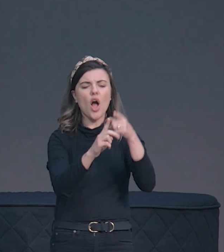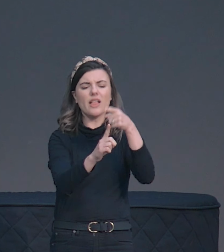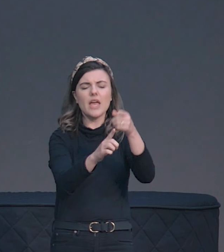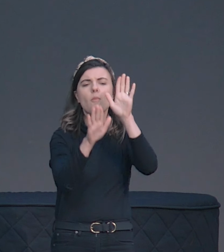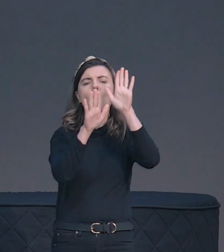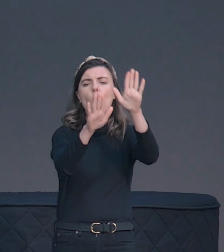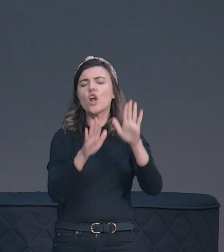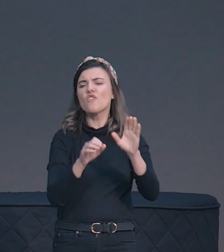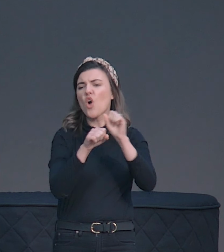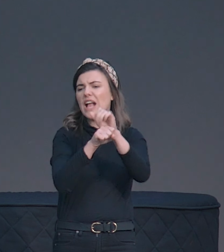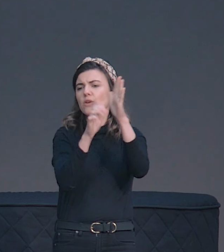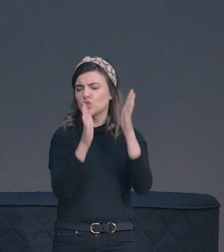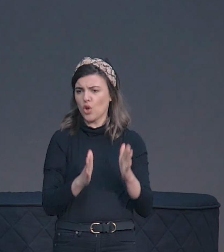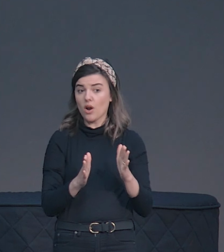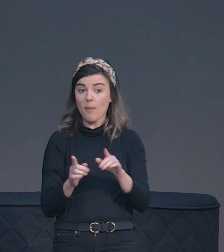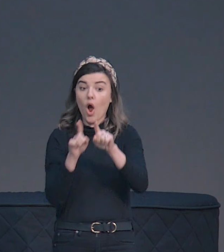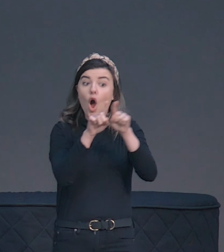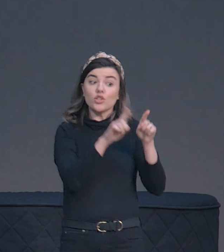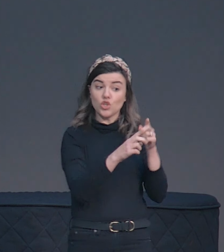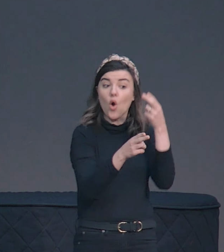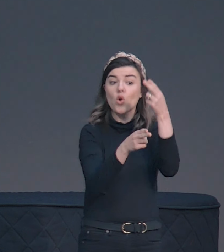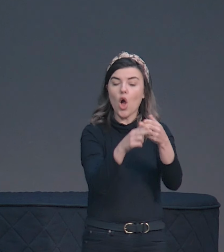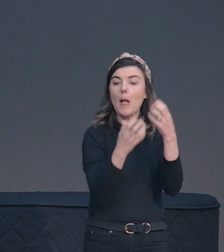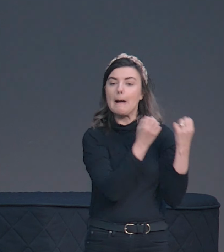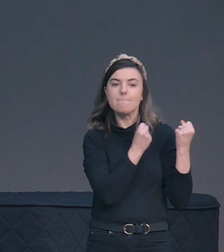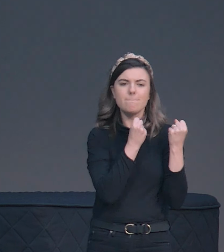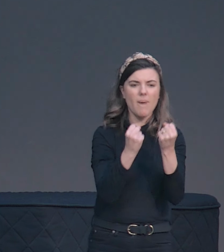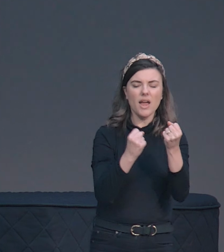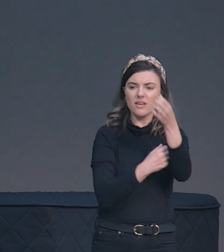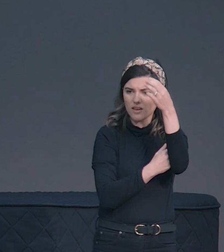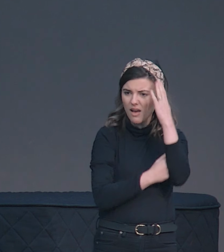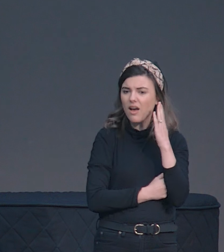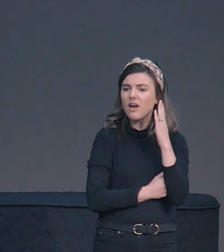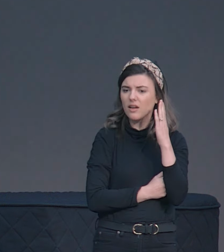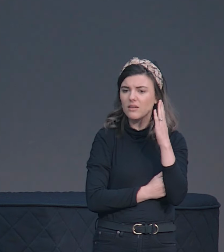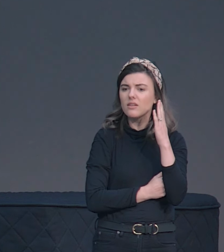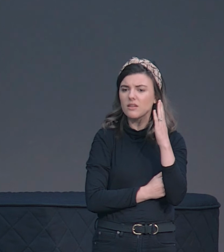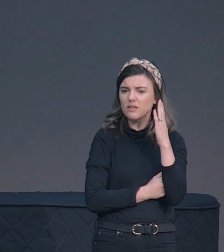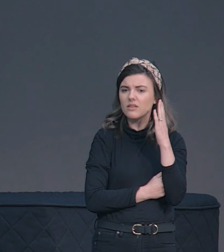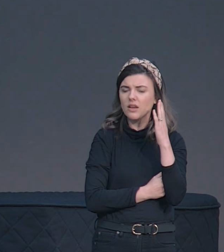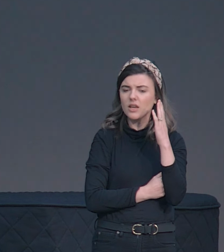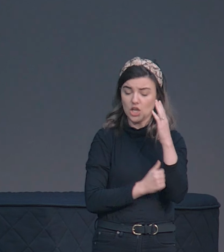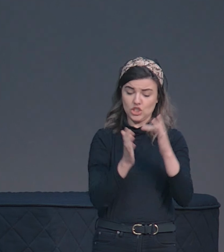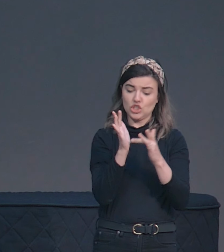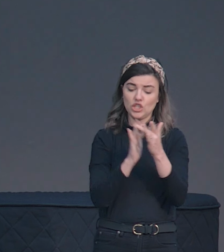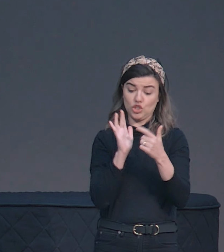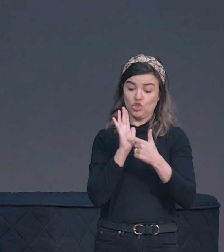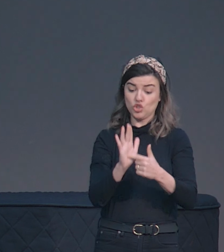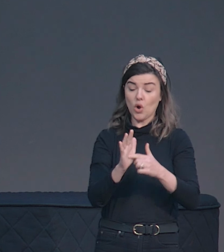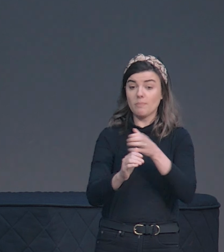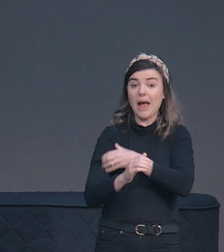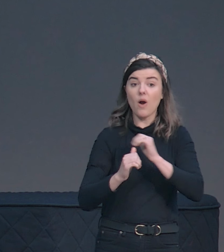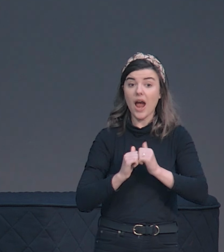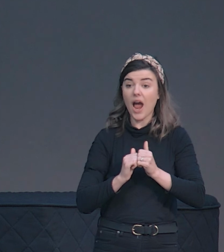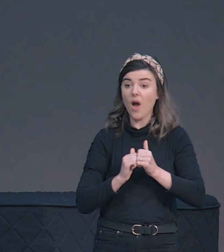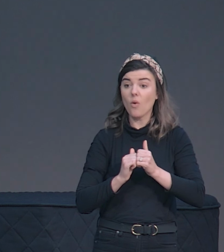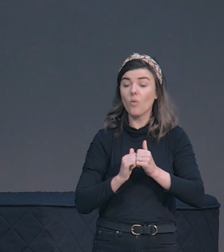Counselor He Will Also Be Called Mighty God Jesus Demonstrated His Power As God